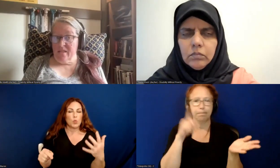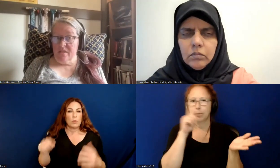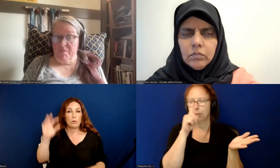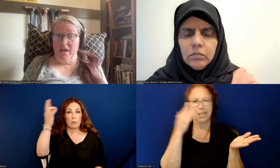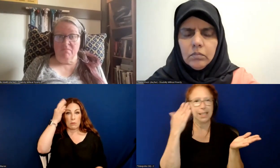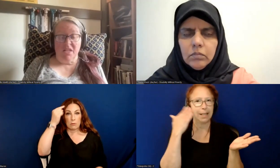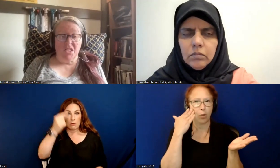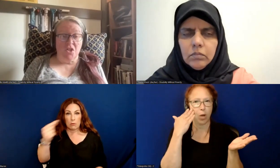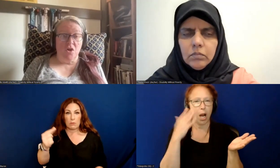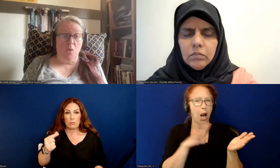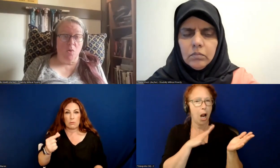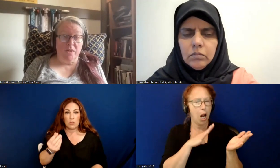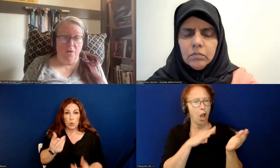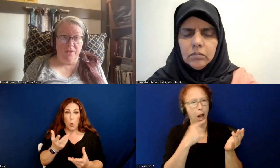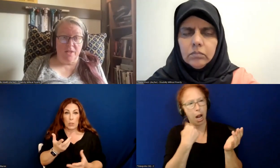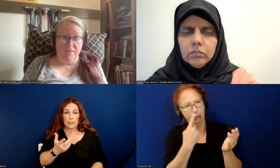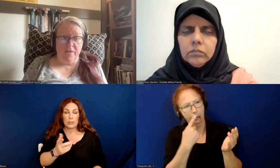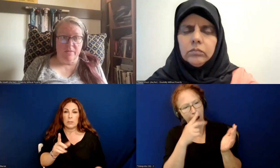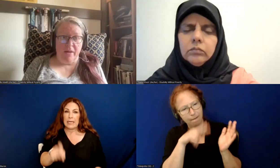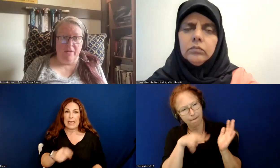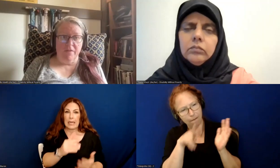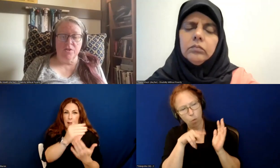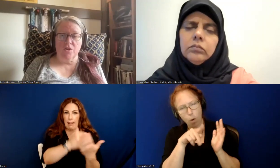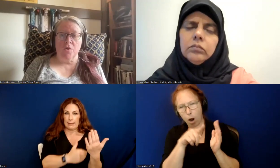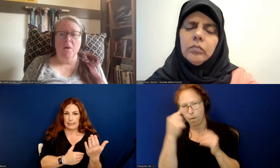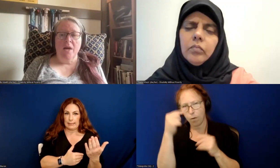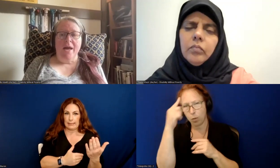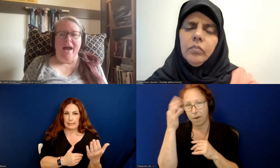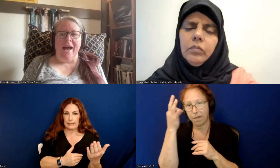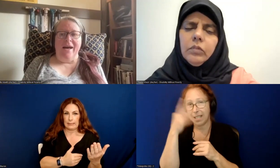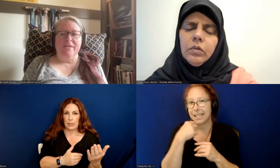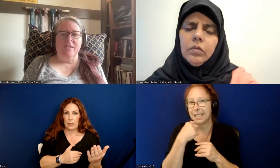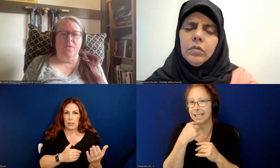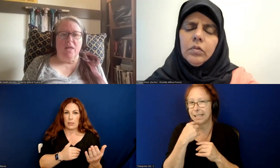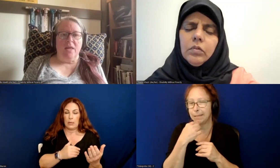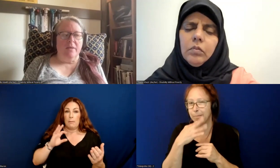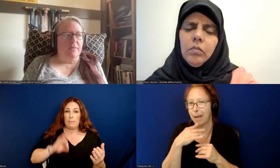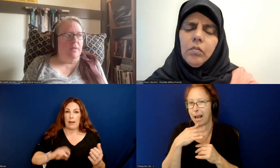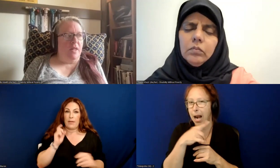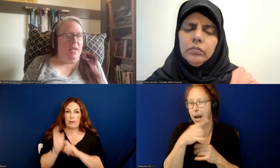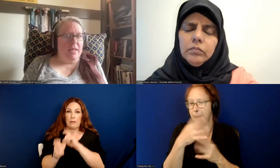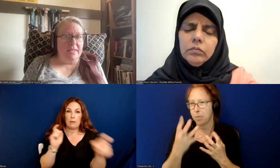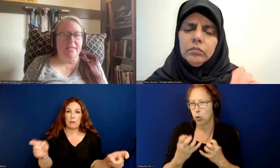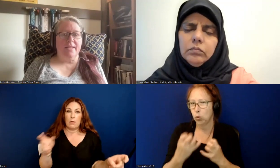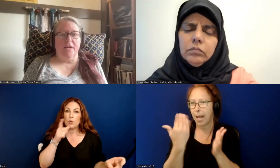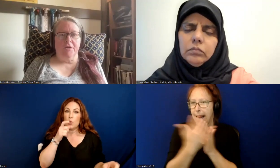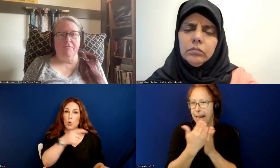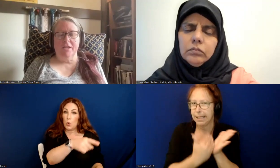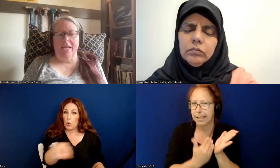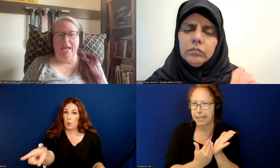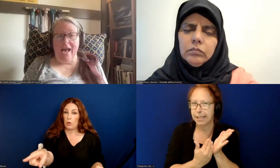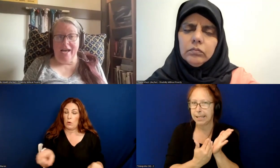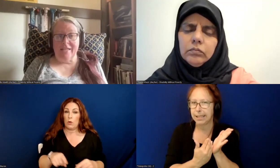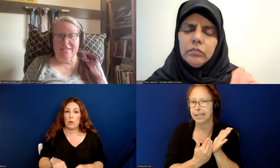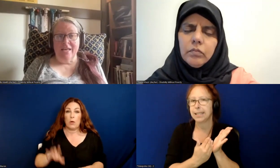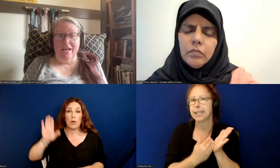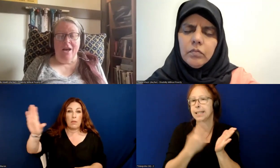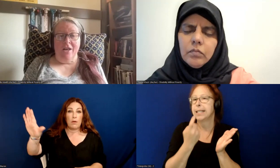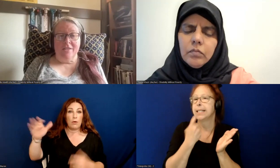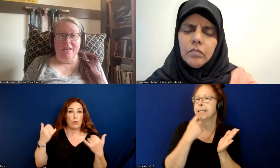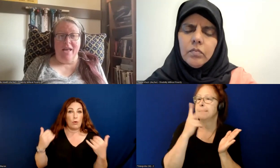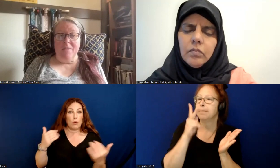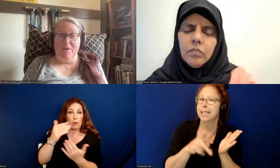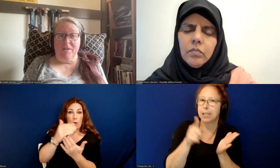needs a list, right? It needs to know who it's going to give this benefit to. And the list that it currently